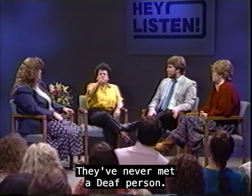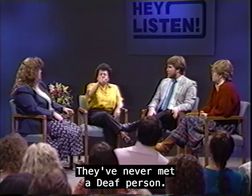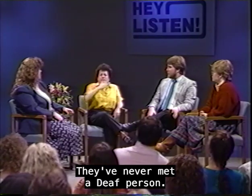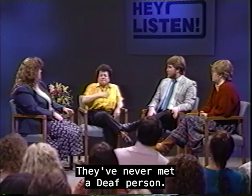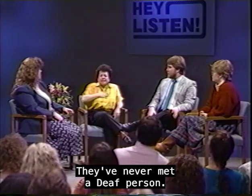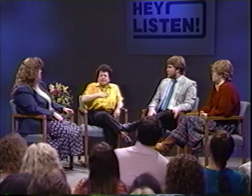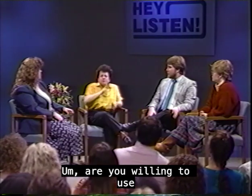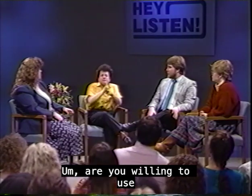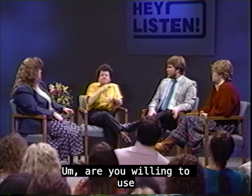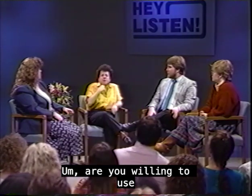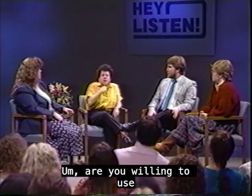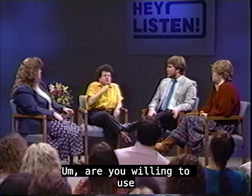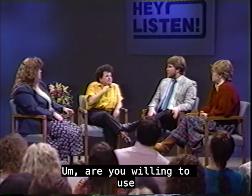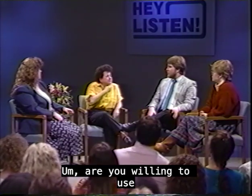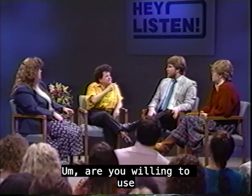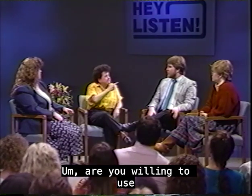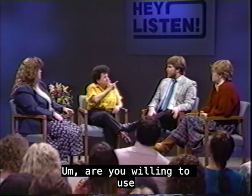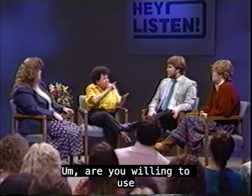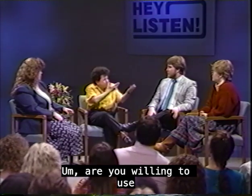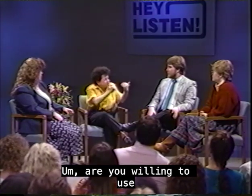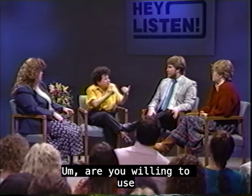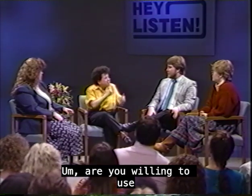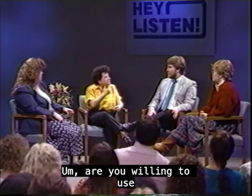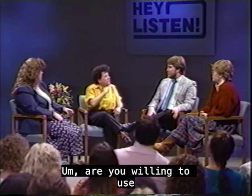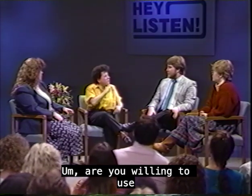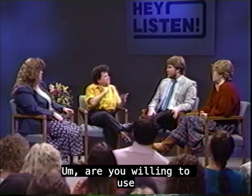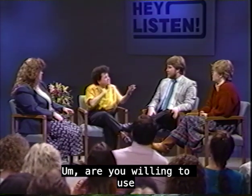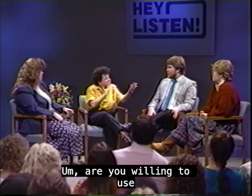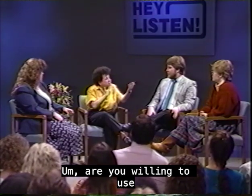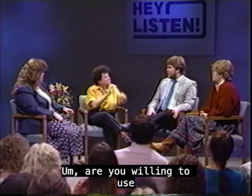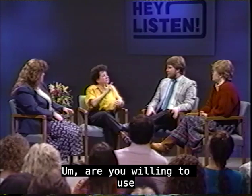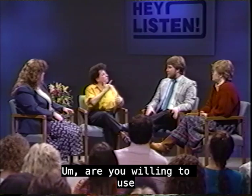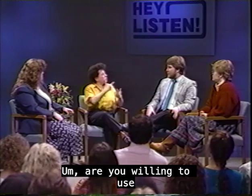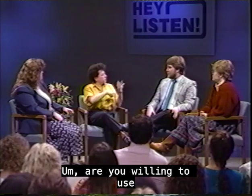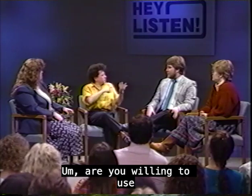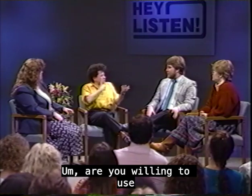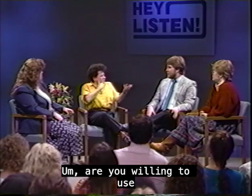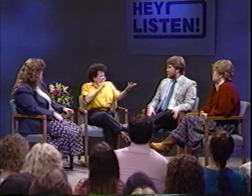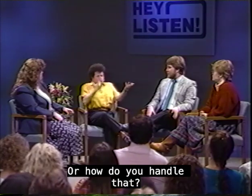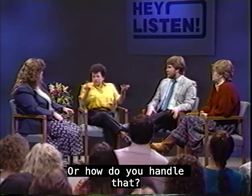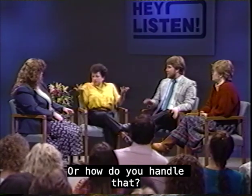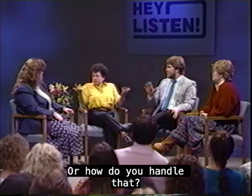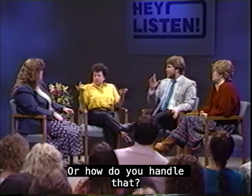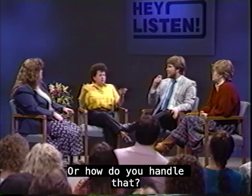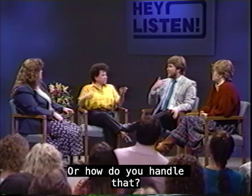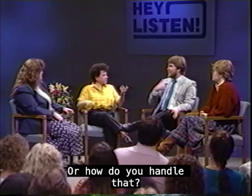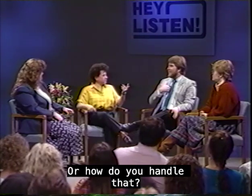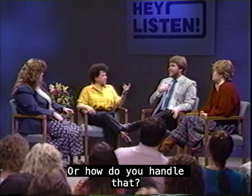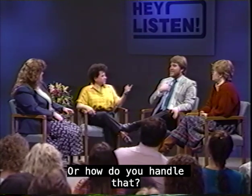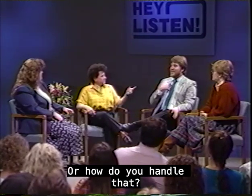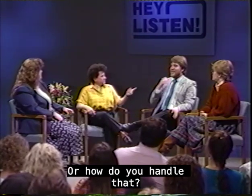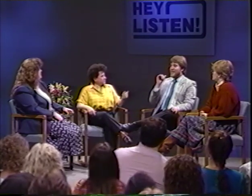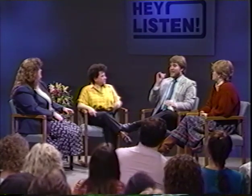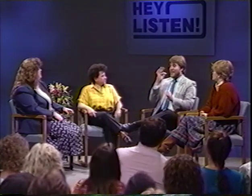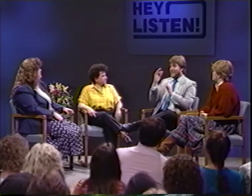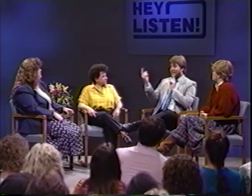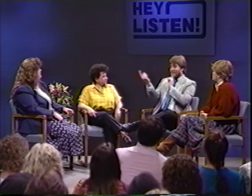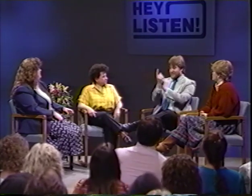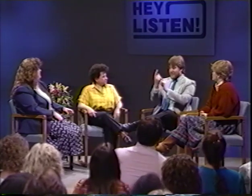person. Are you willing to use your voice in that situation? Or how do you handle that?